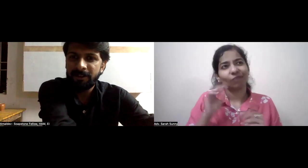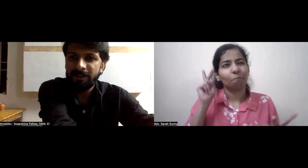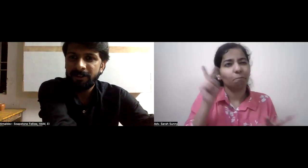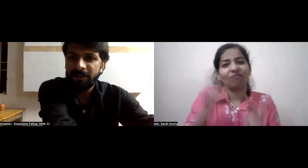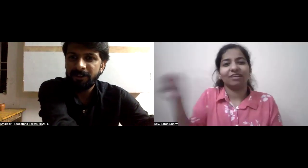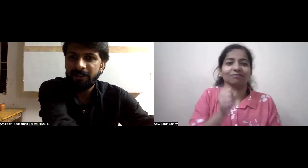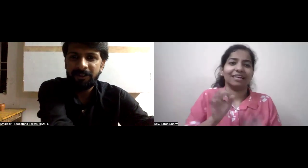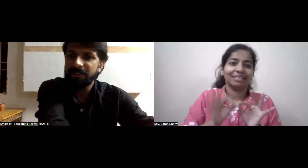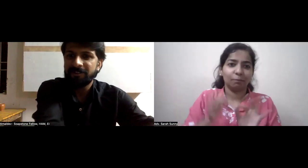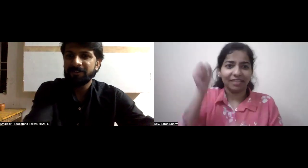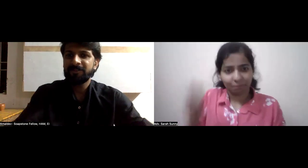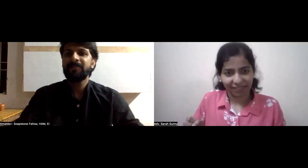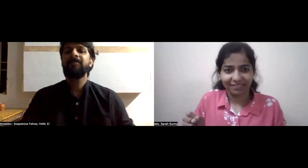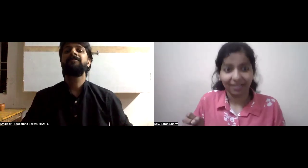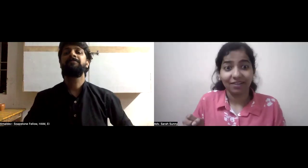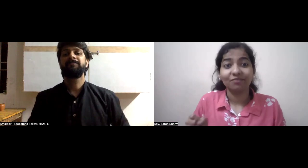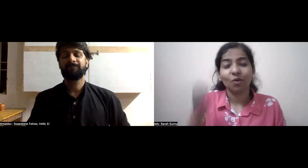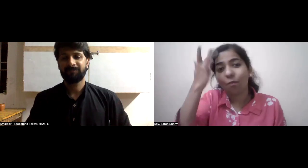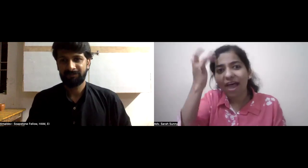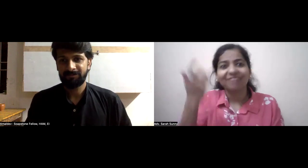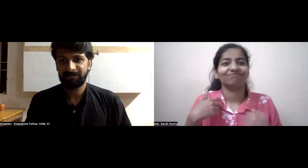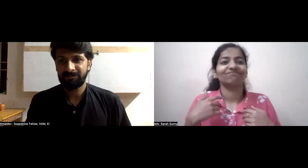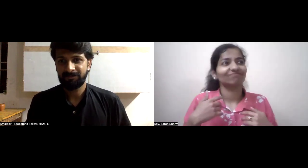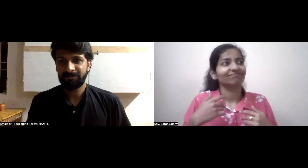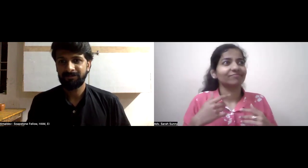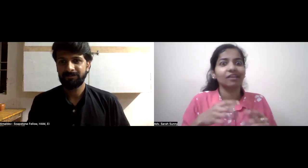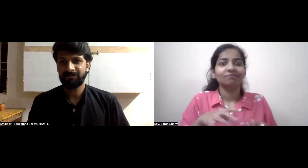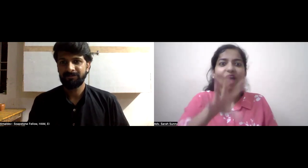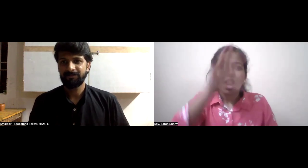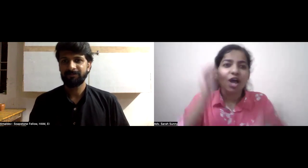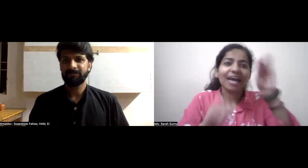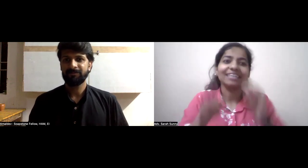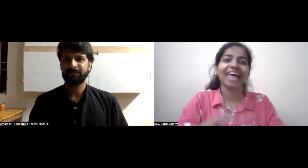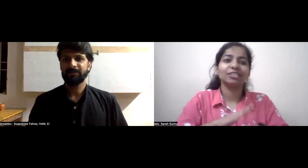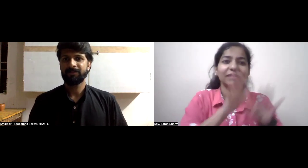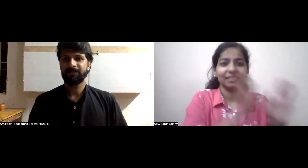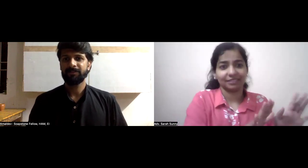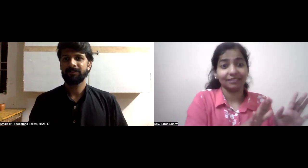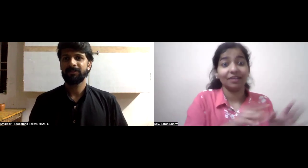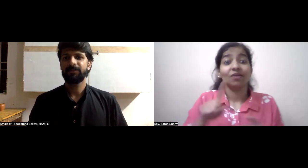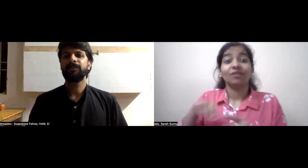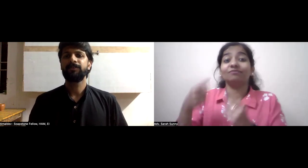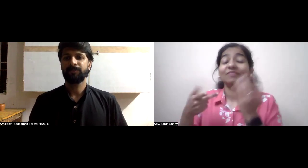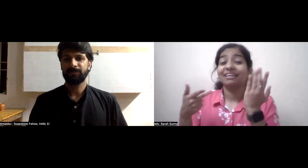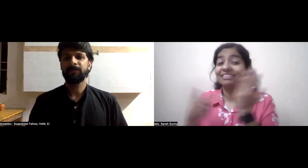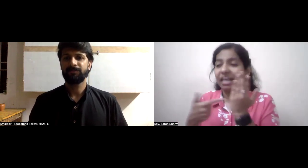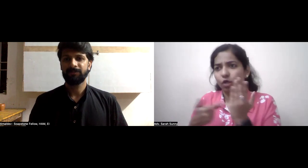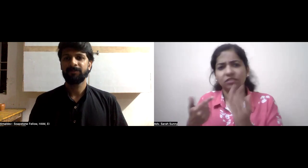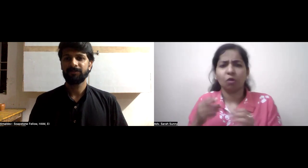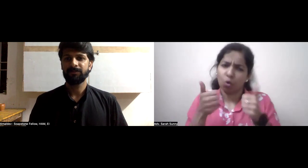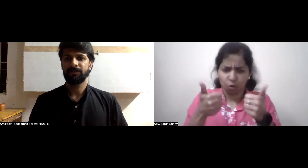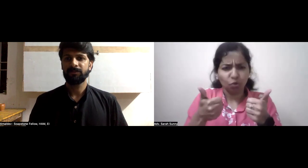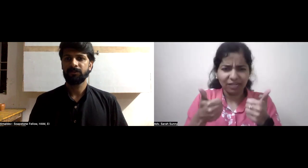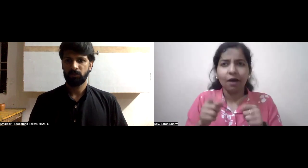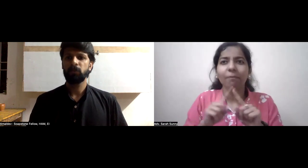to be in courtroom and I work, right? And I like the physical presence of an interpreter, because there's a lot of learning